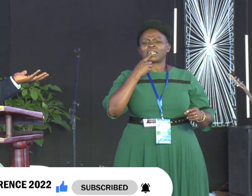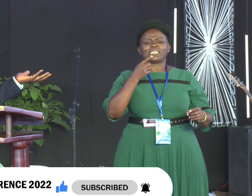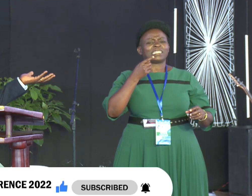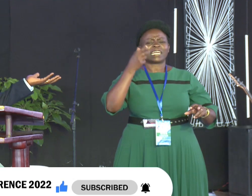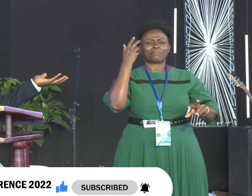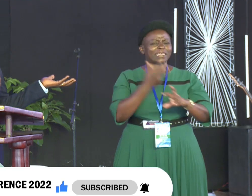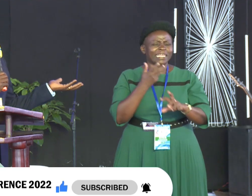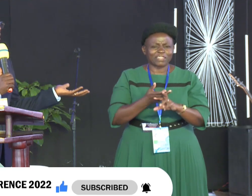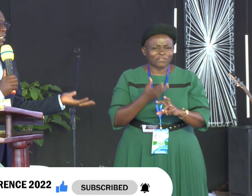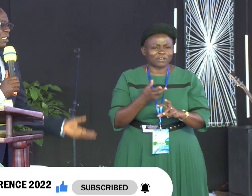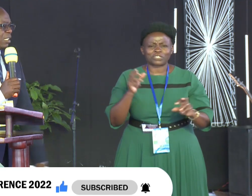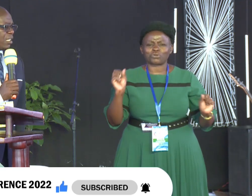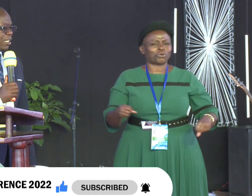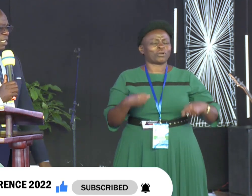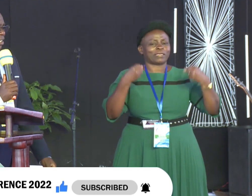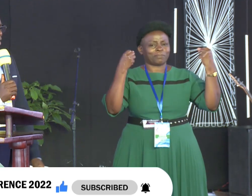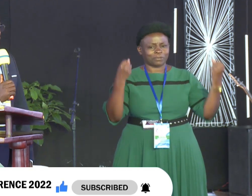difficult.